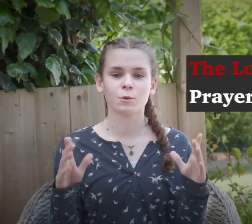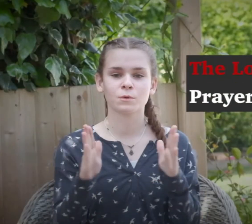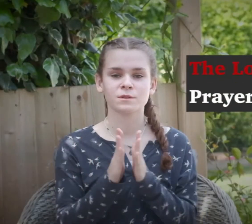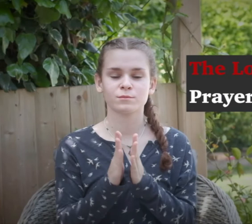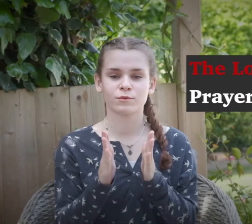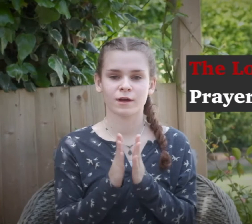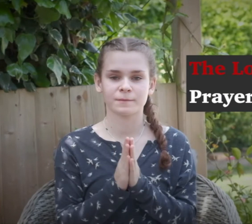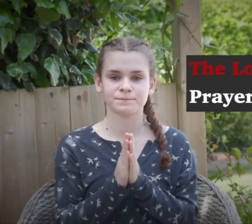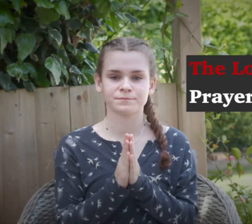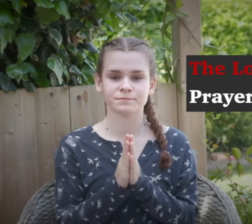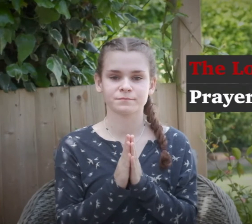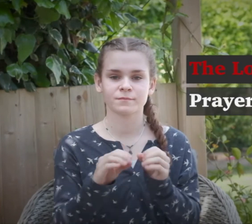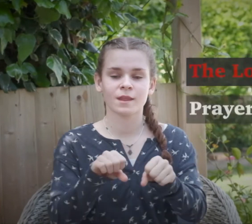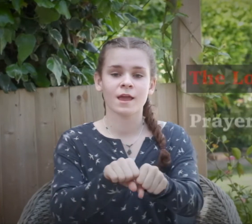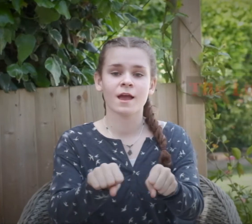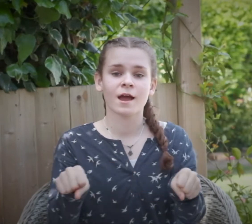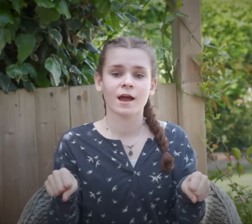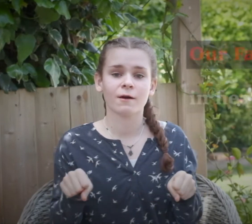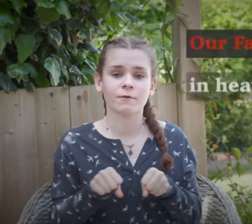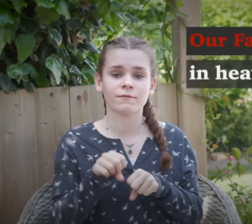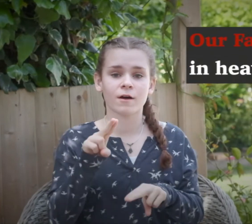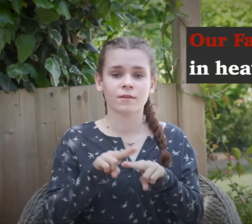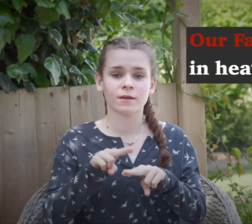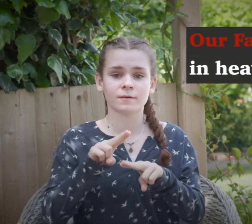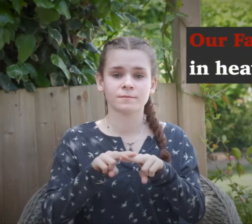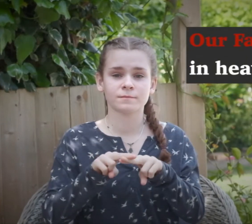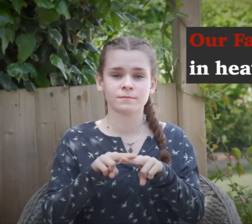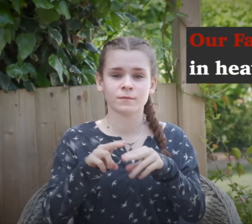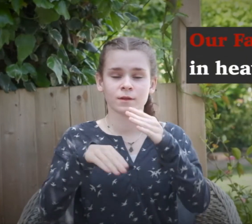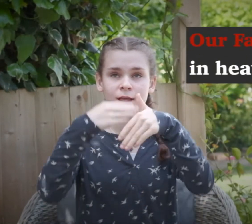The Lord's Prayer. Our Father in heaven,